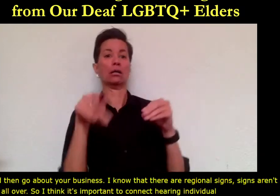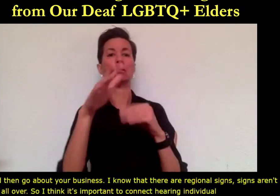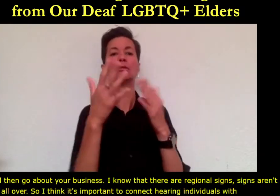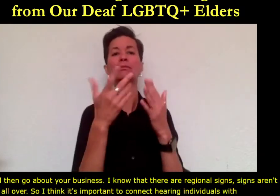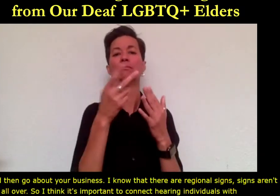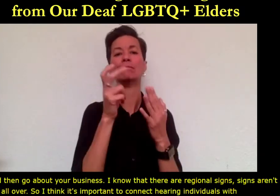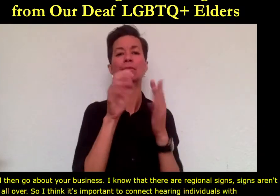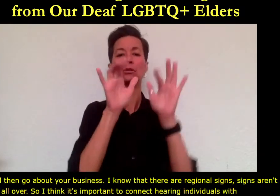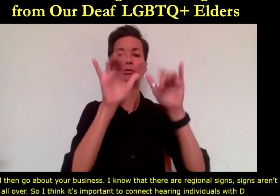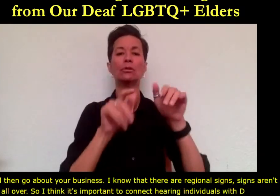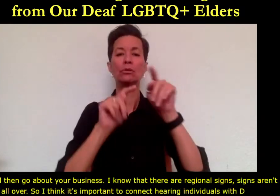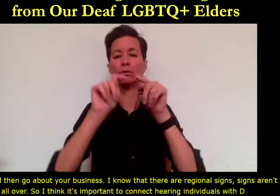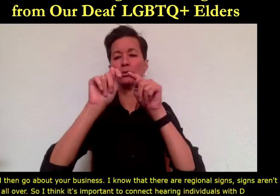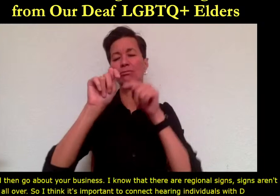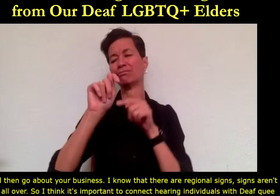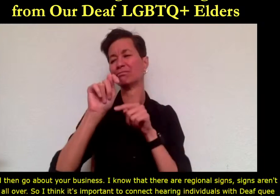trying to learn some to be an interpreter